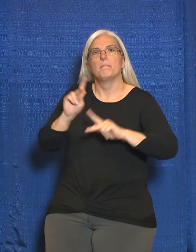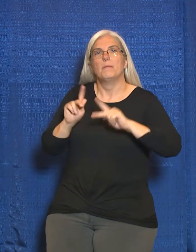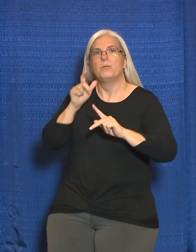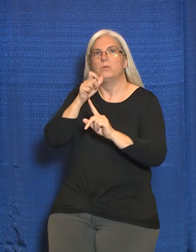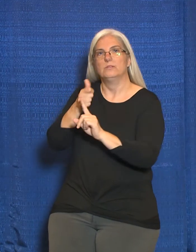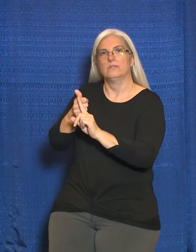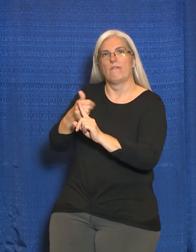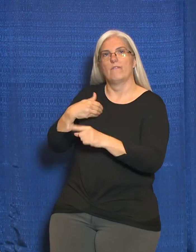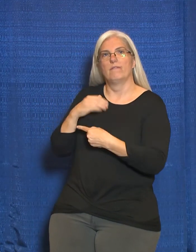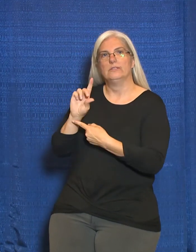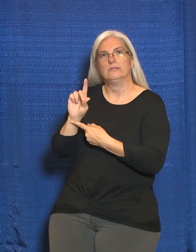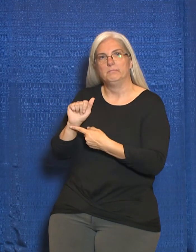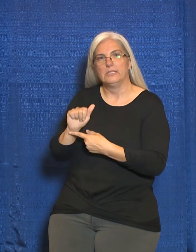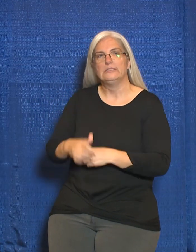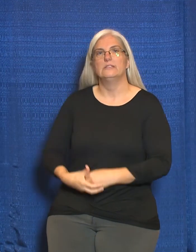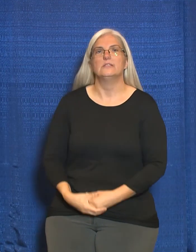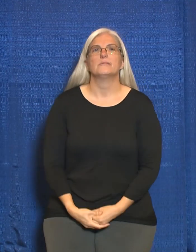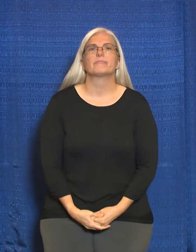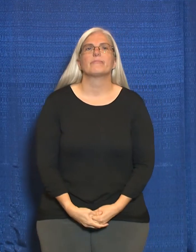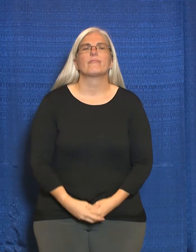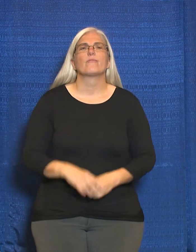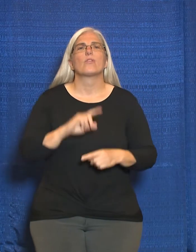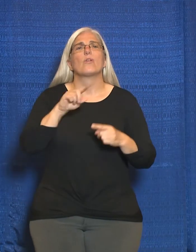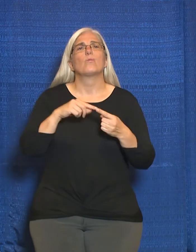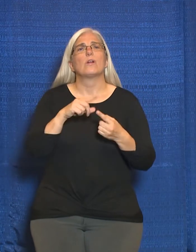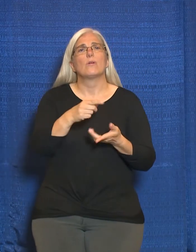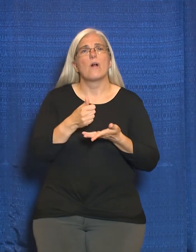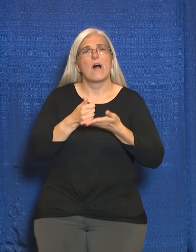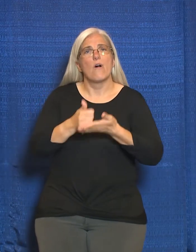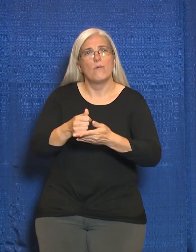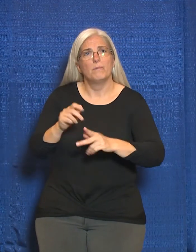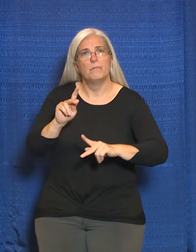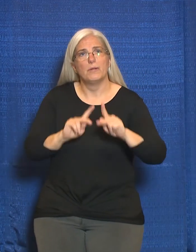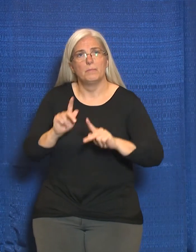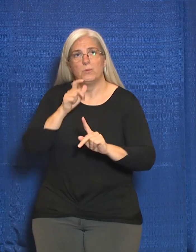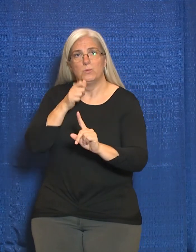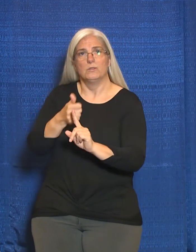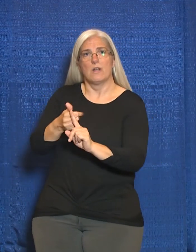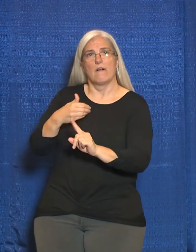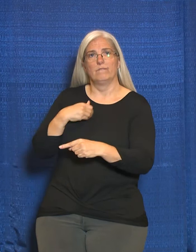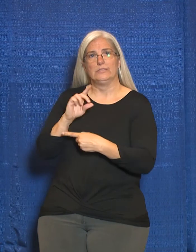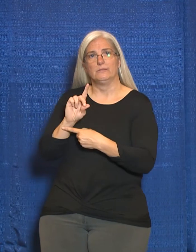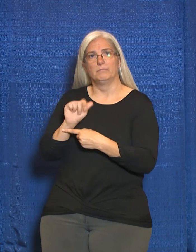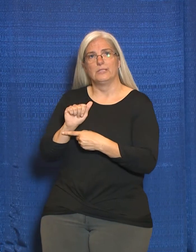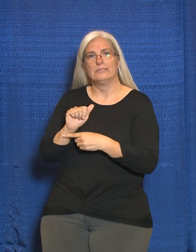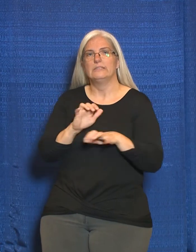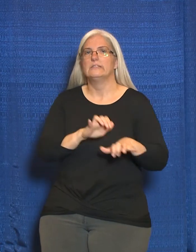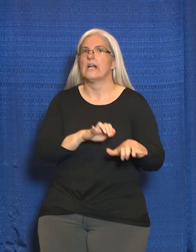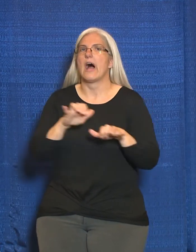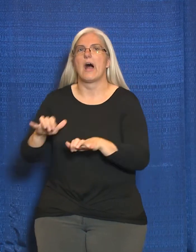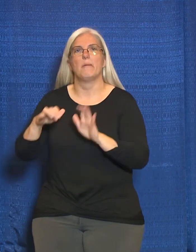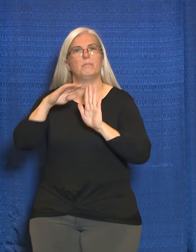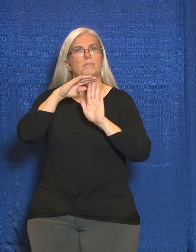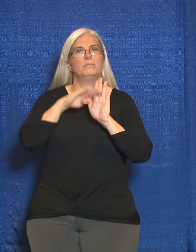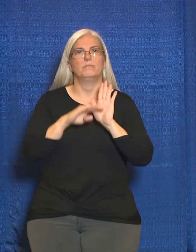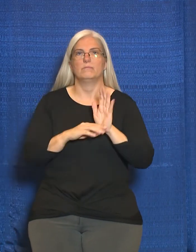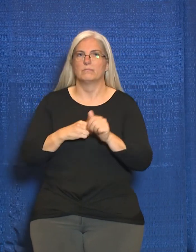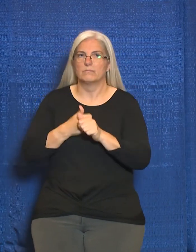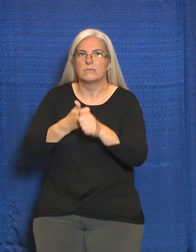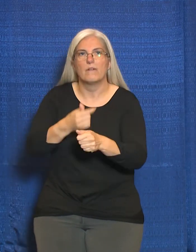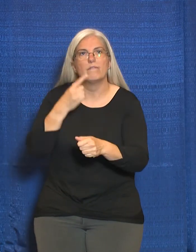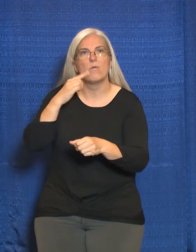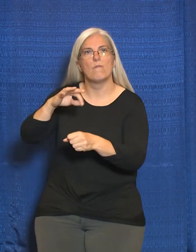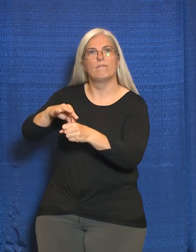Assisting with clients with disabilities. When you assist clients who have disabilities, the same rules apply for voter